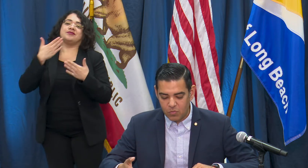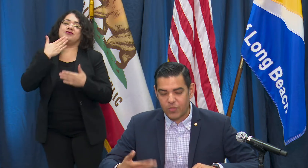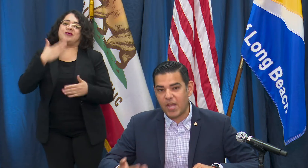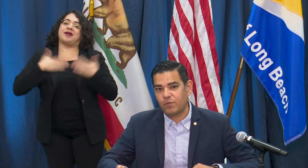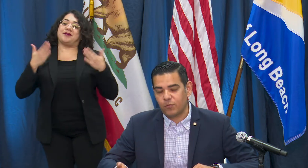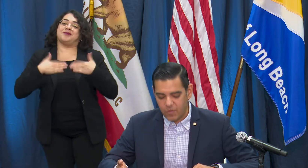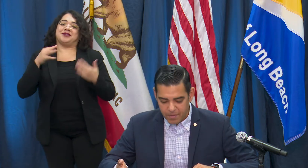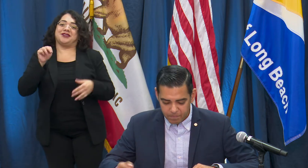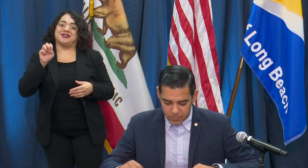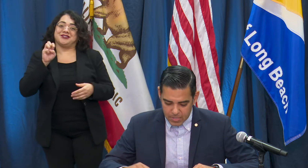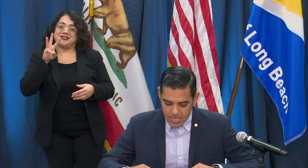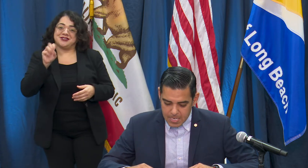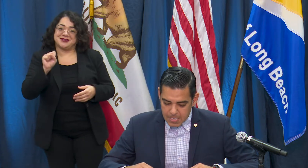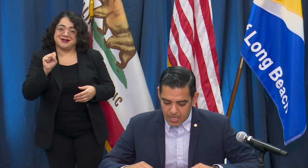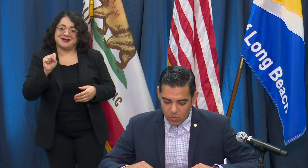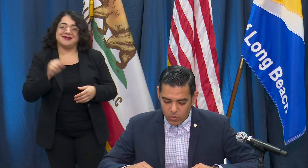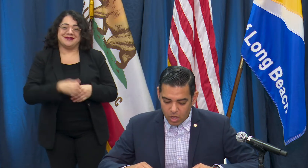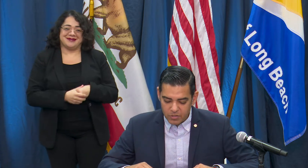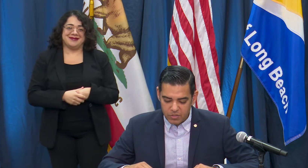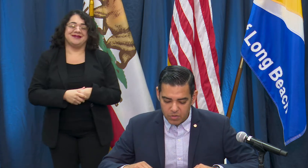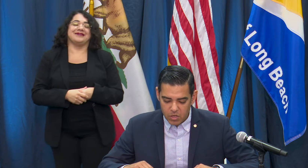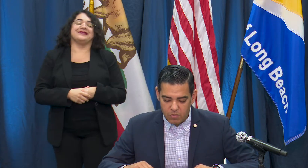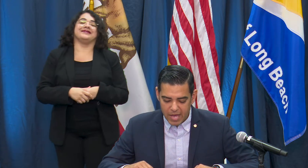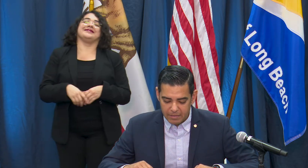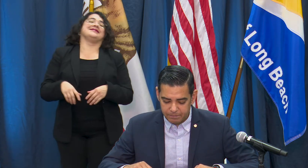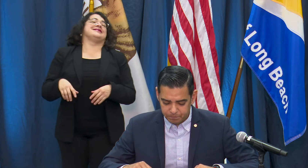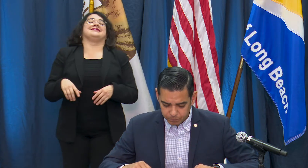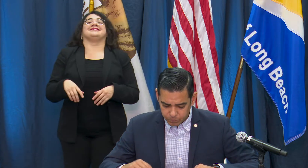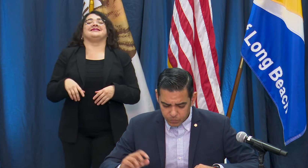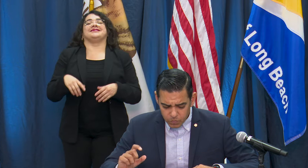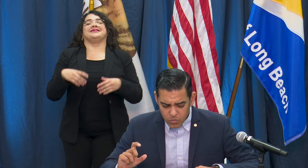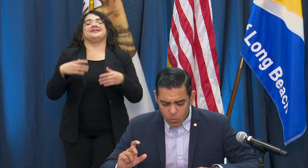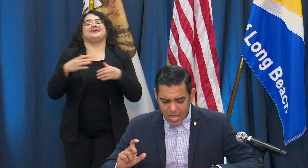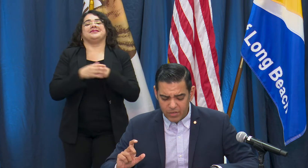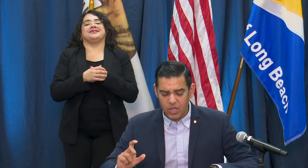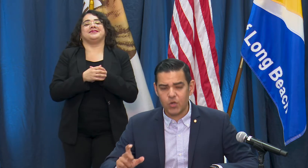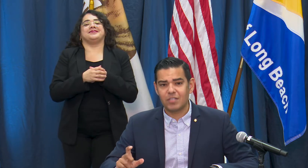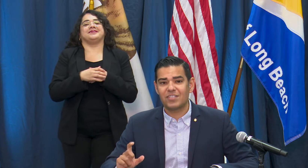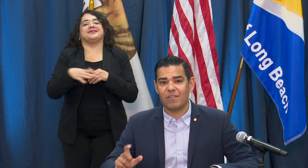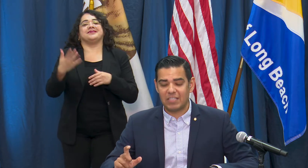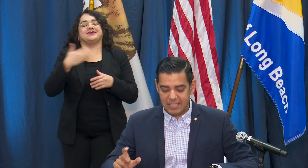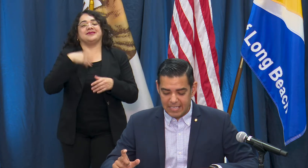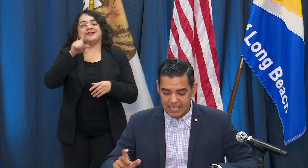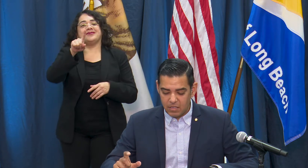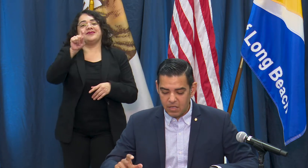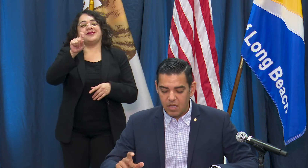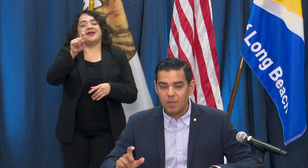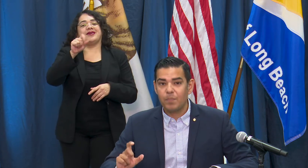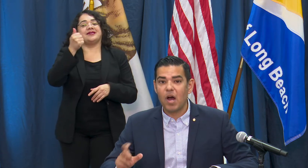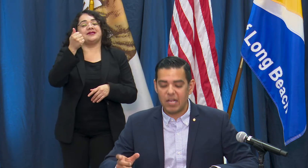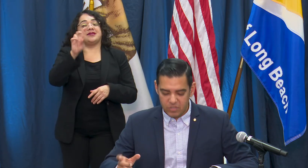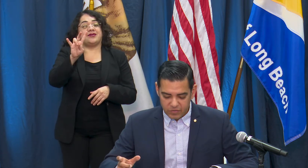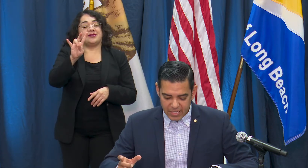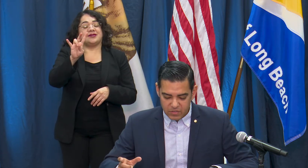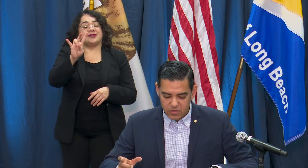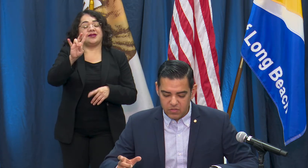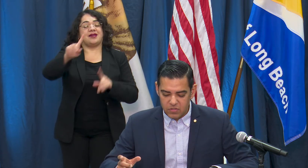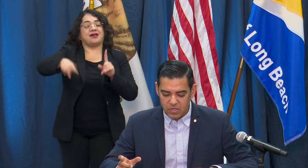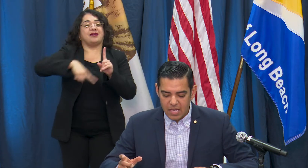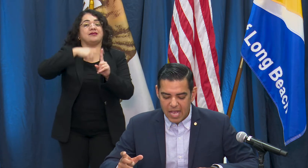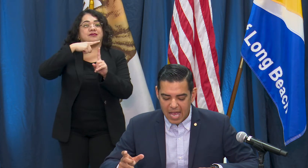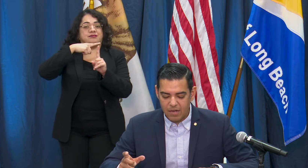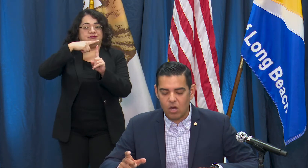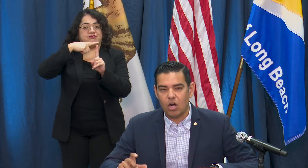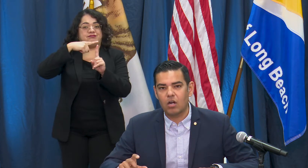numbers, and so we're thankful for them. We also know that we have 117 positive